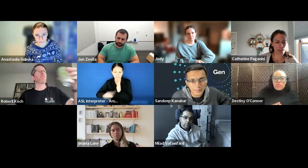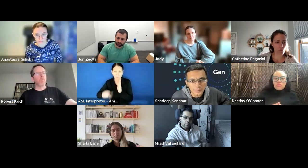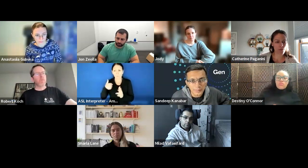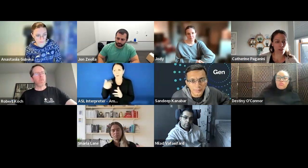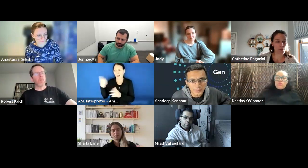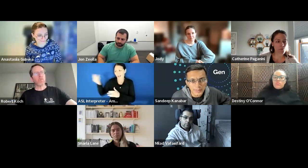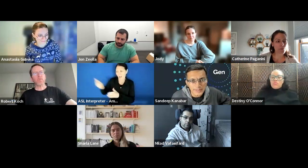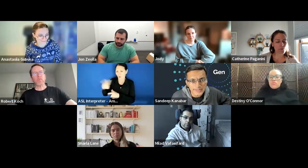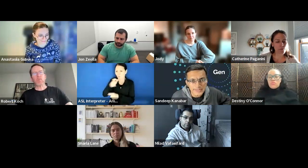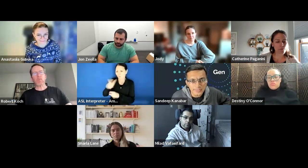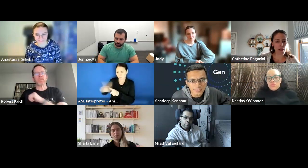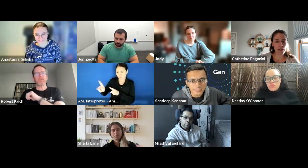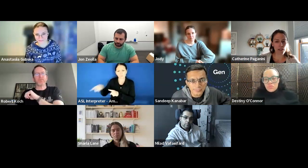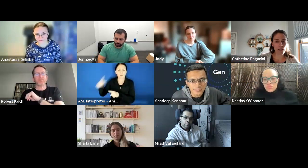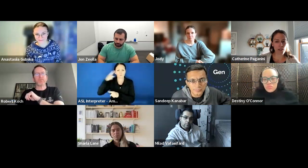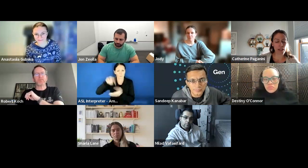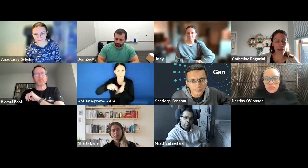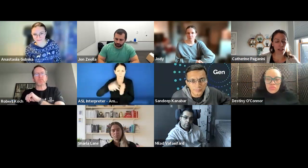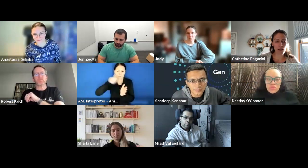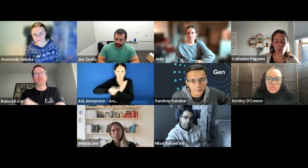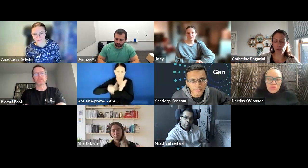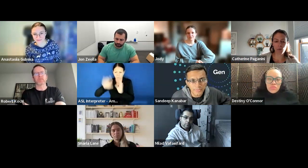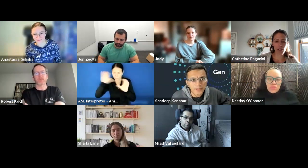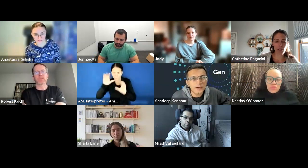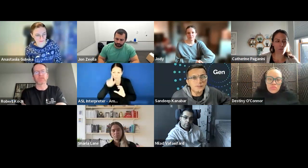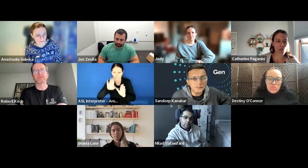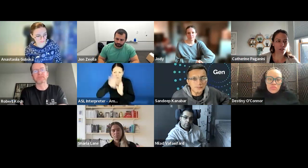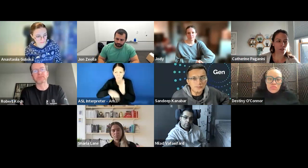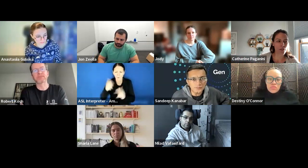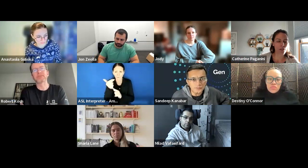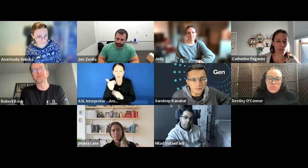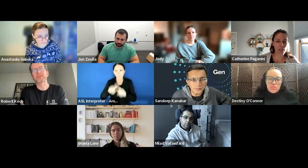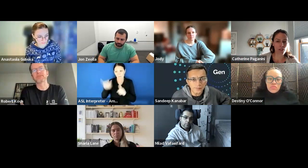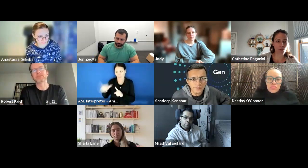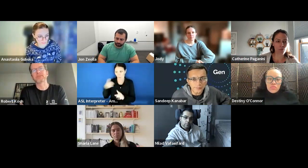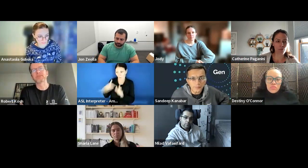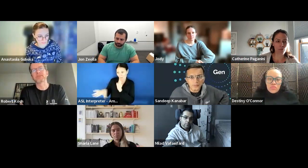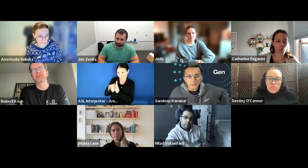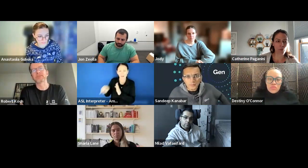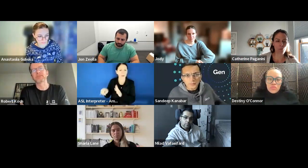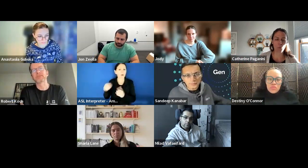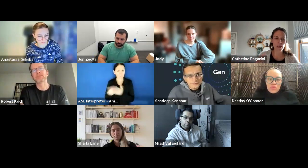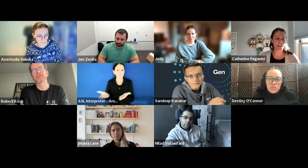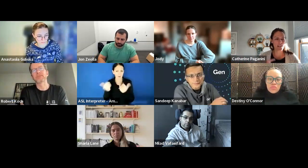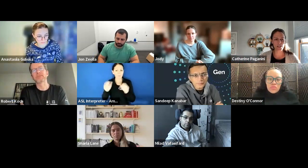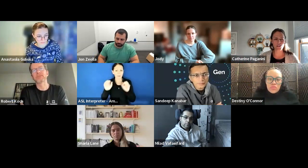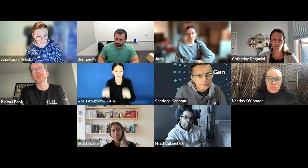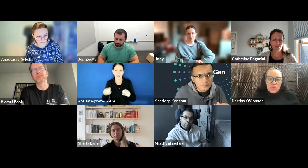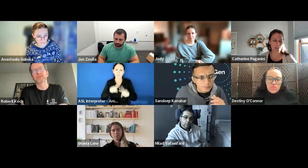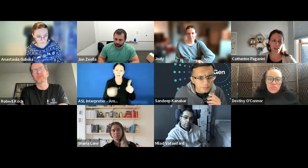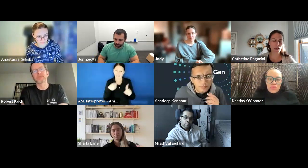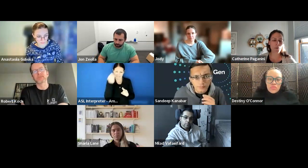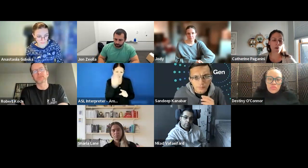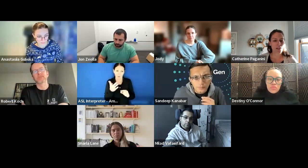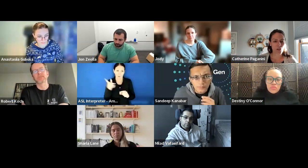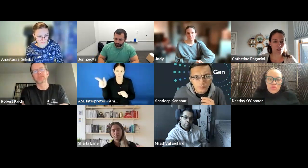be completely refundable. And for some reason it was not very convenient the way they did it